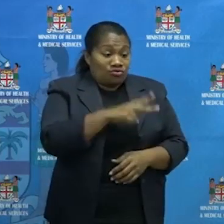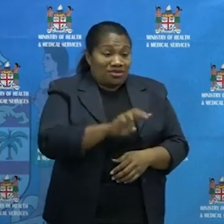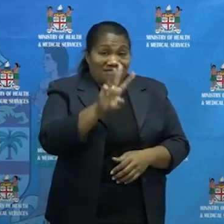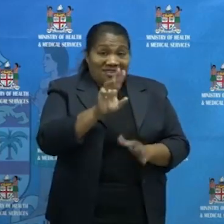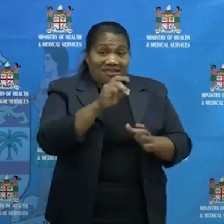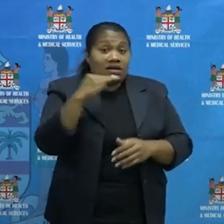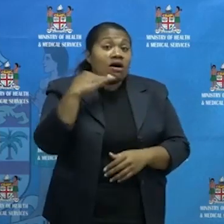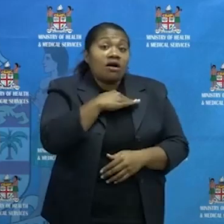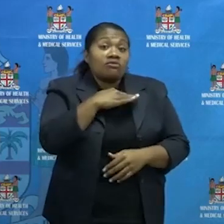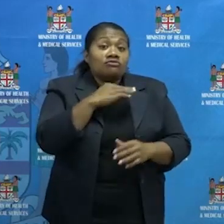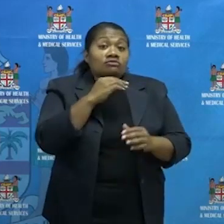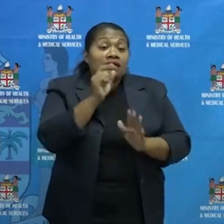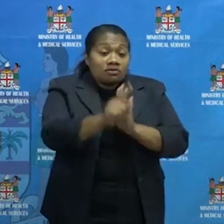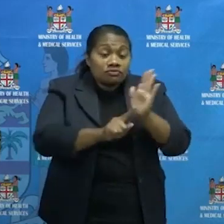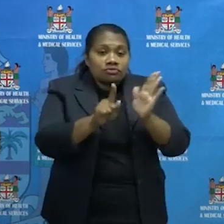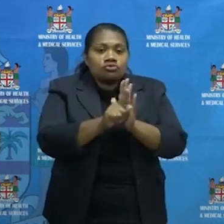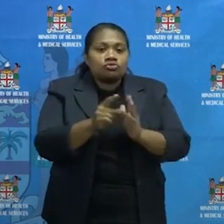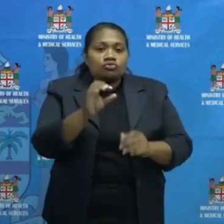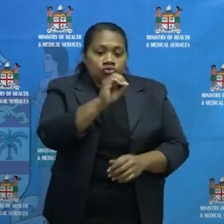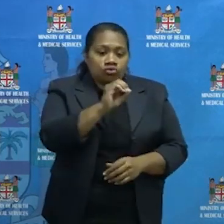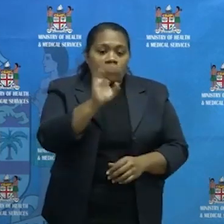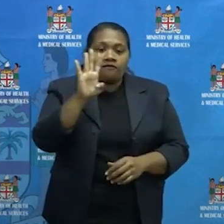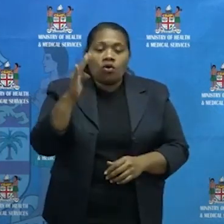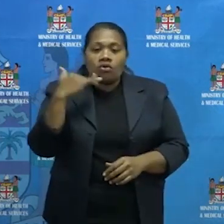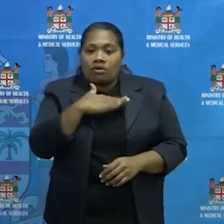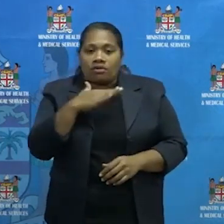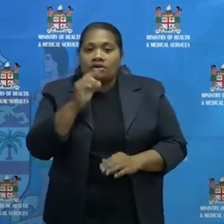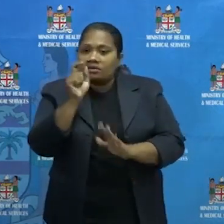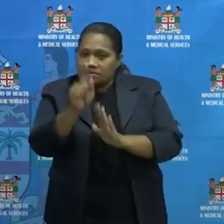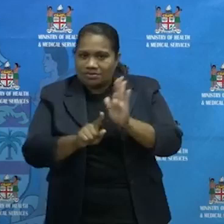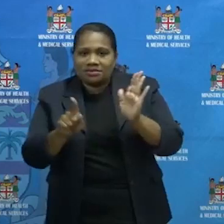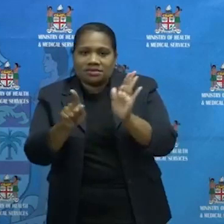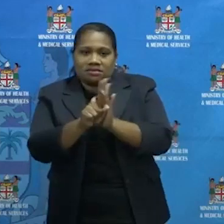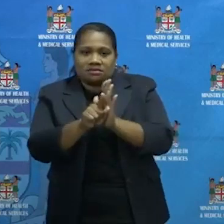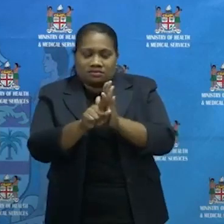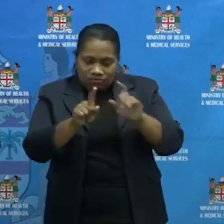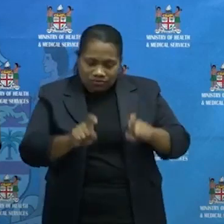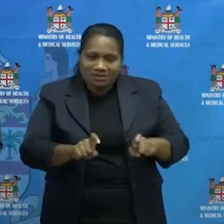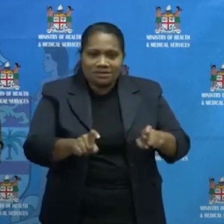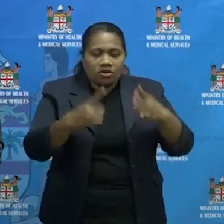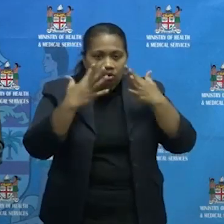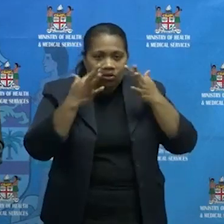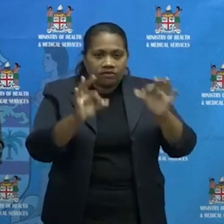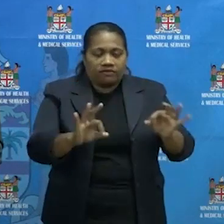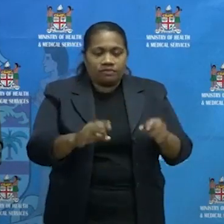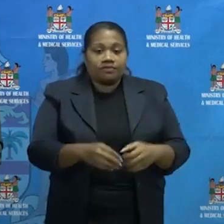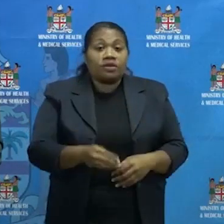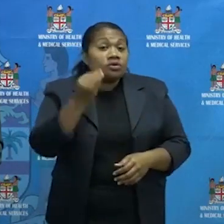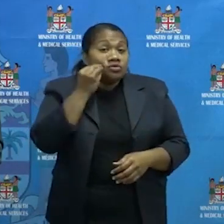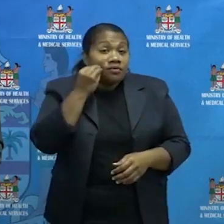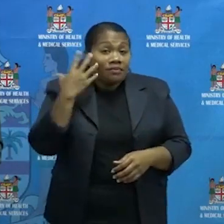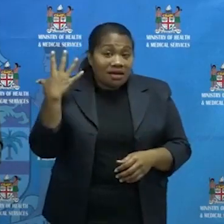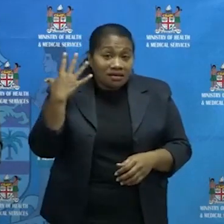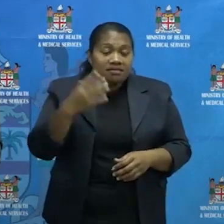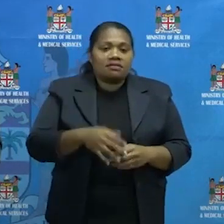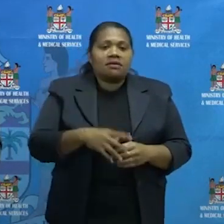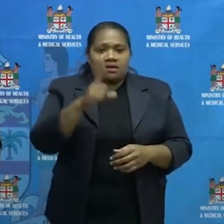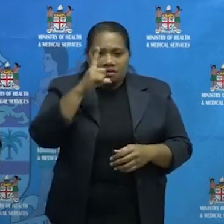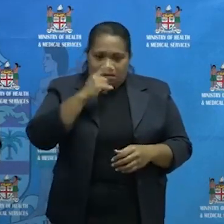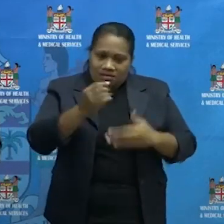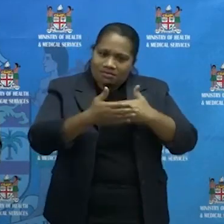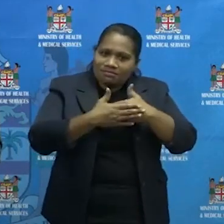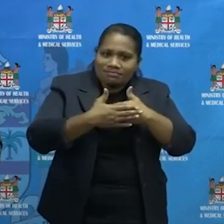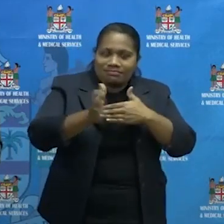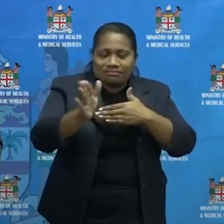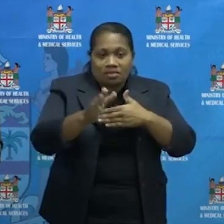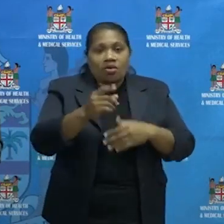Supermarkets and shops selling food, including open markets, can open so that people can buy food.